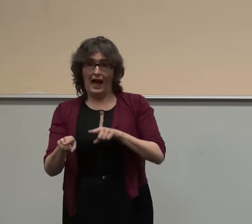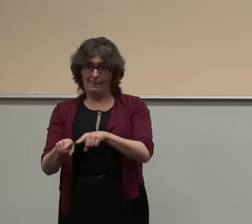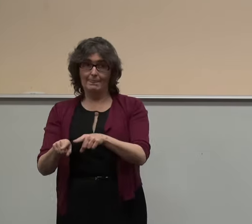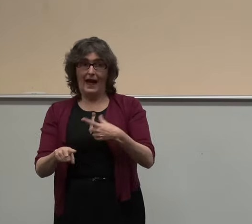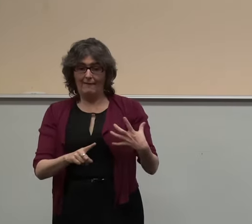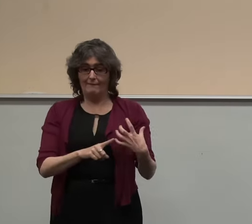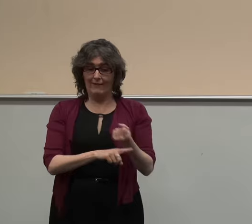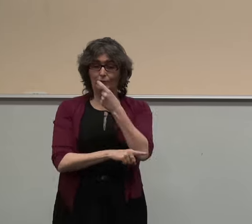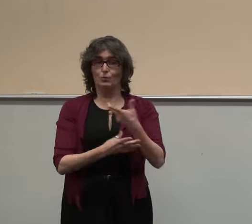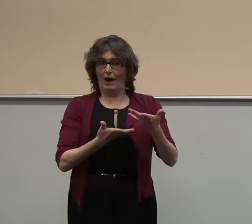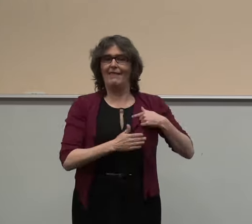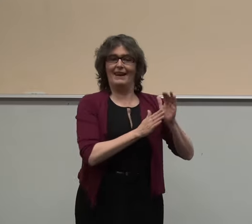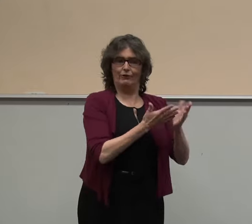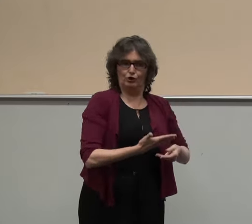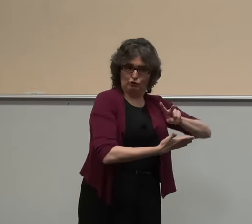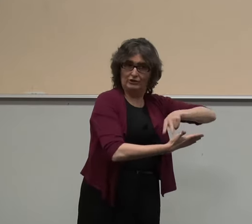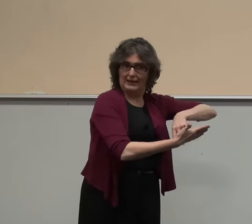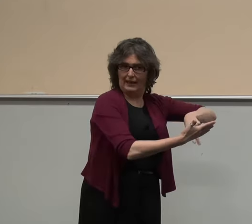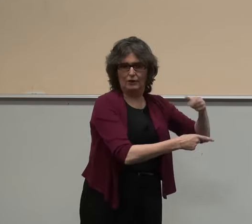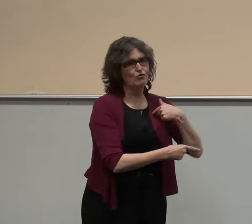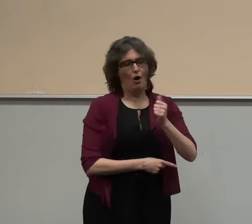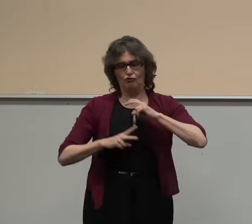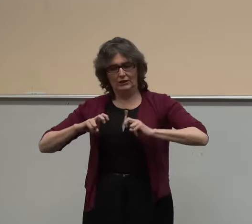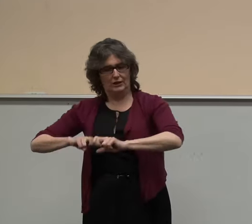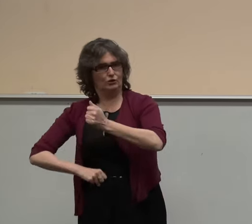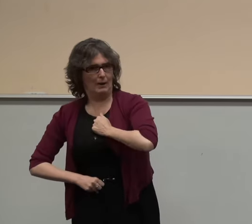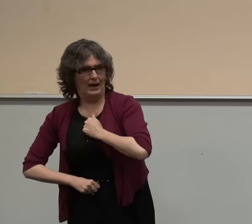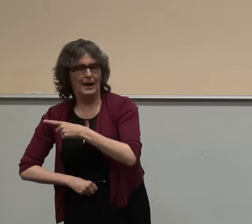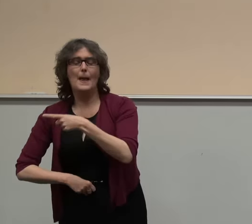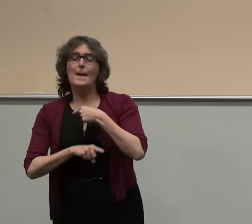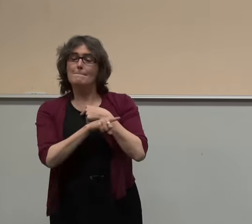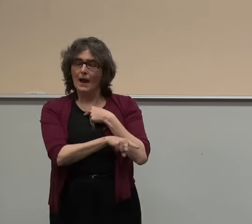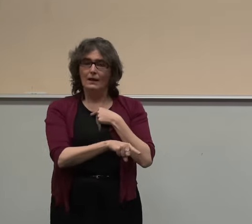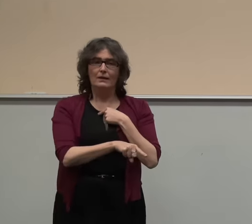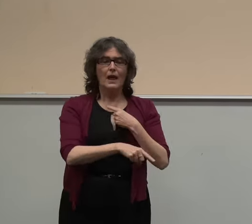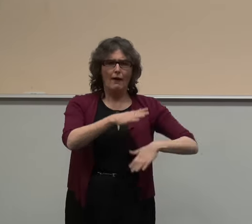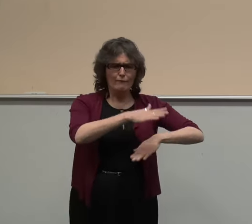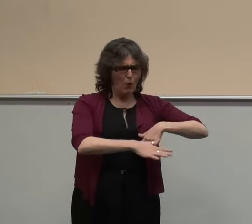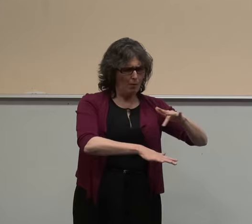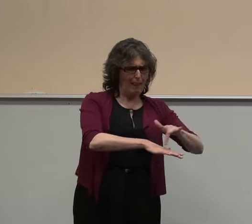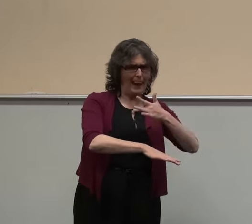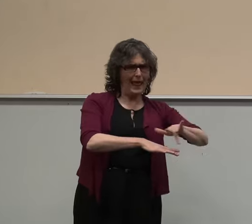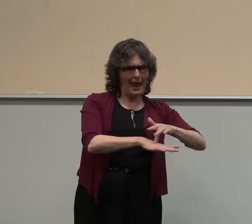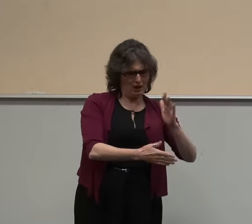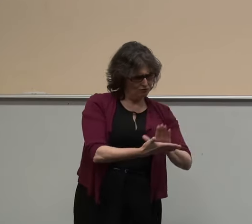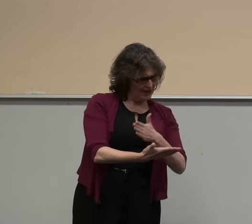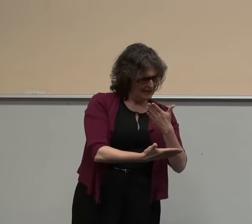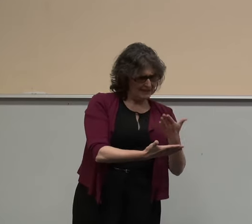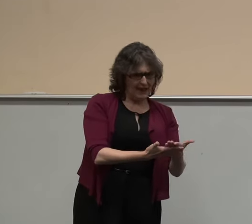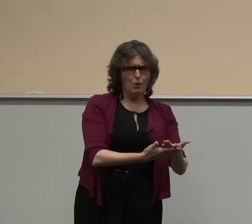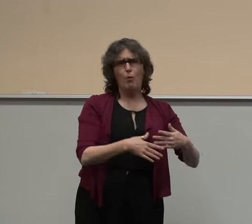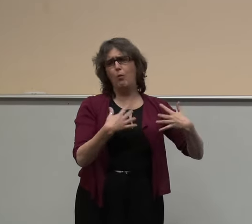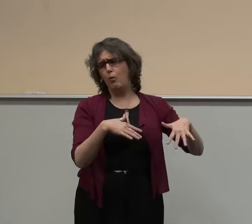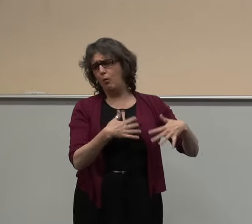my research, but actually translating a play is really, really hard. It's complex language. There's no redundant